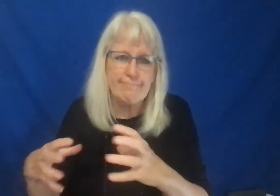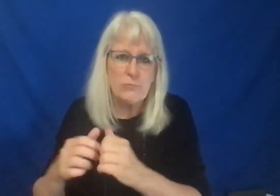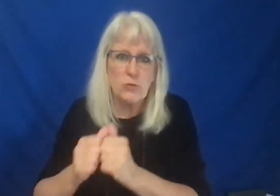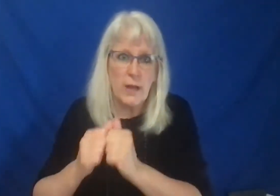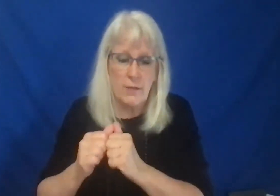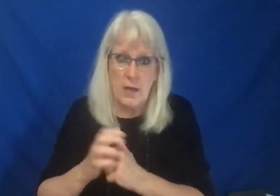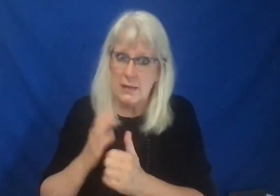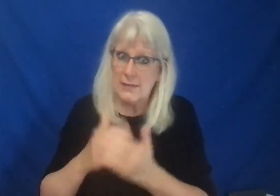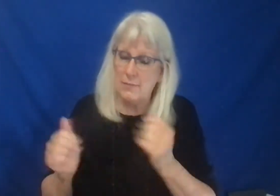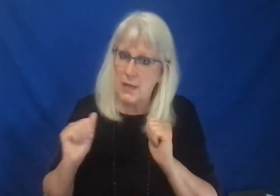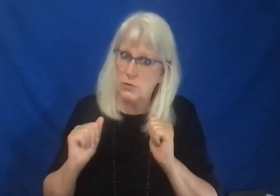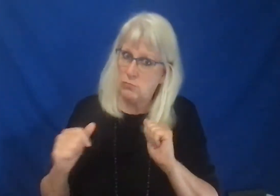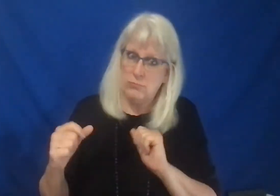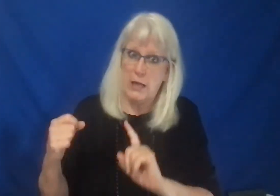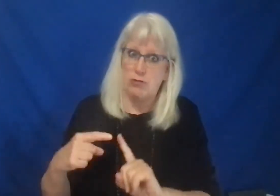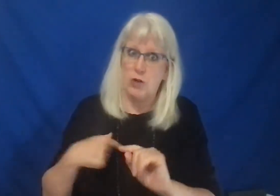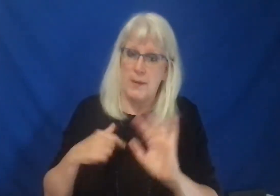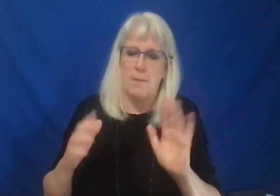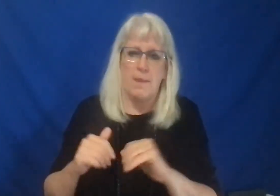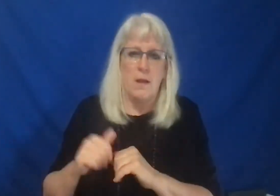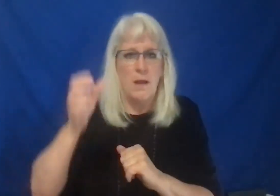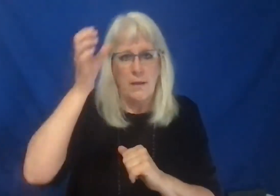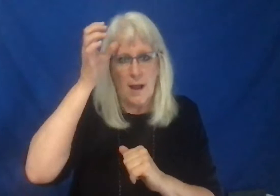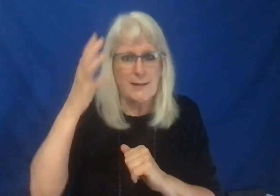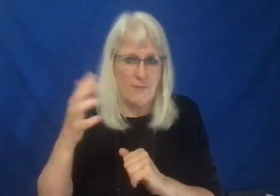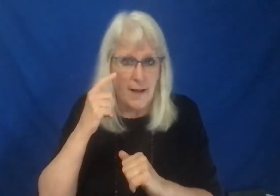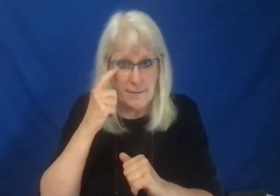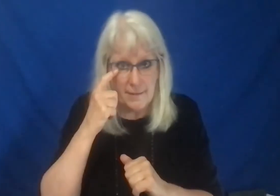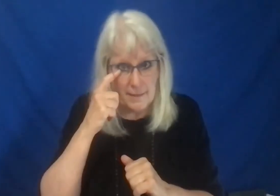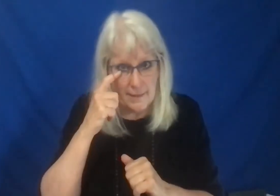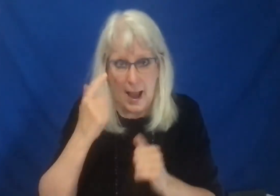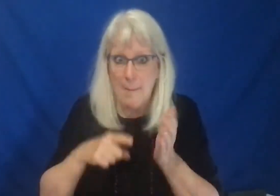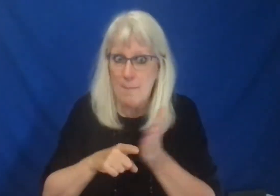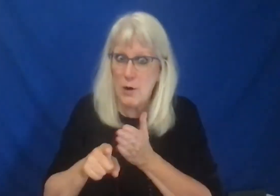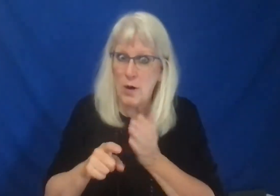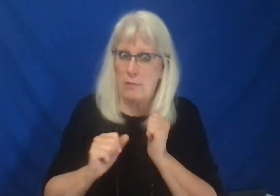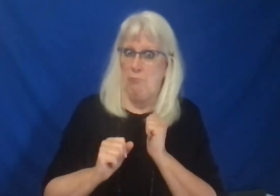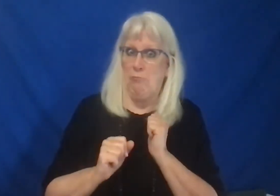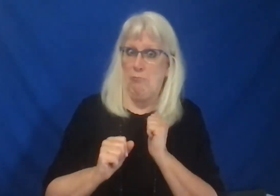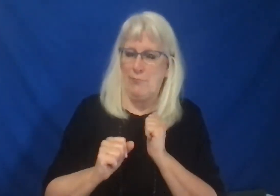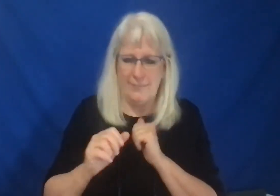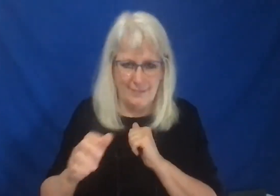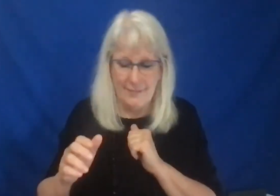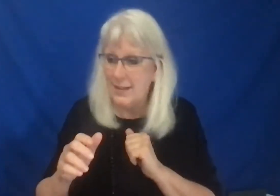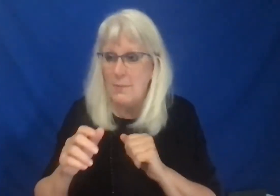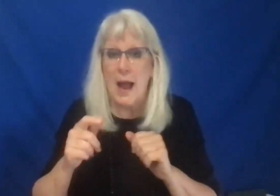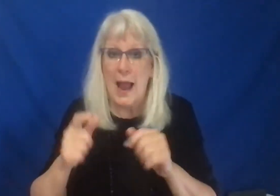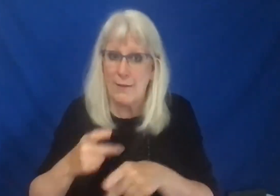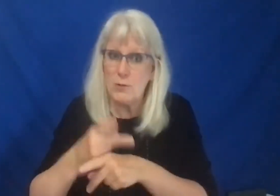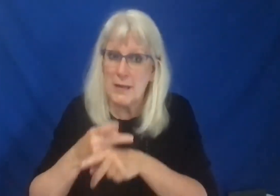for me. And so I think about concept 5 and as, you know, where I'm the minority. And then I also have to be very careful where others are the